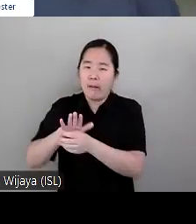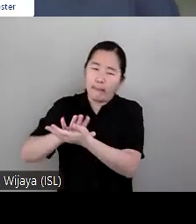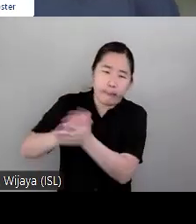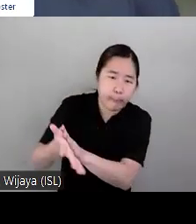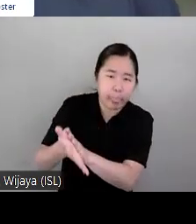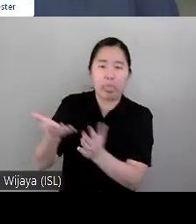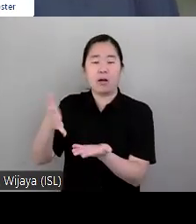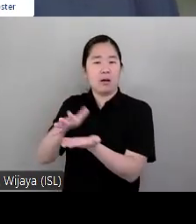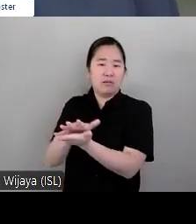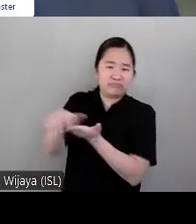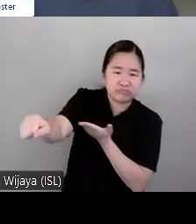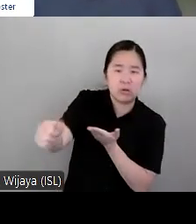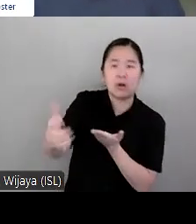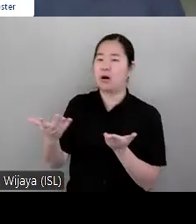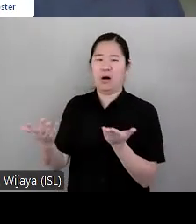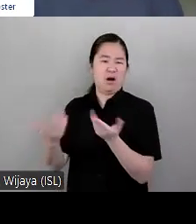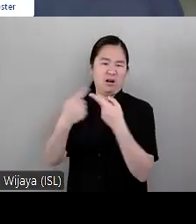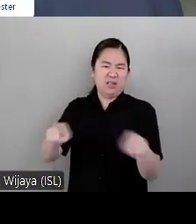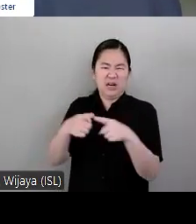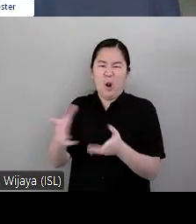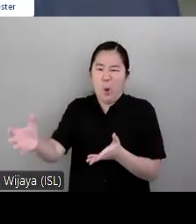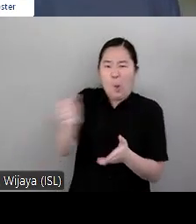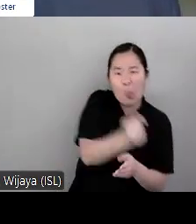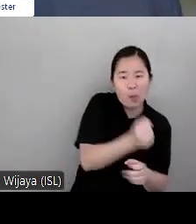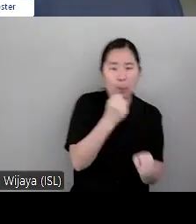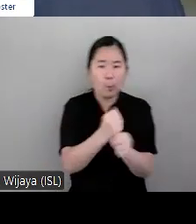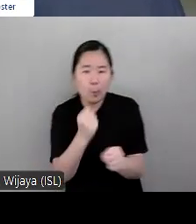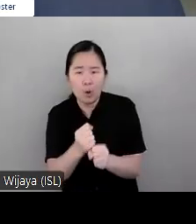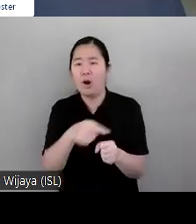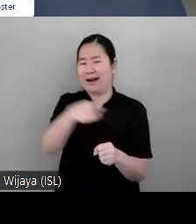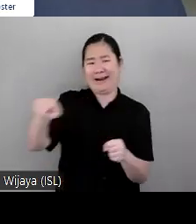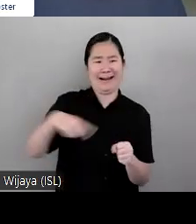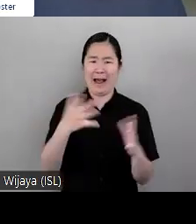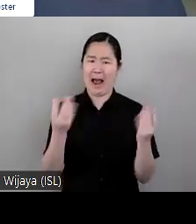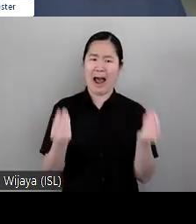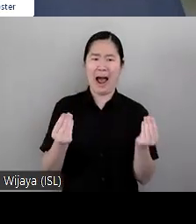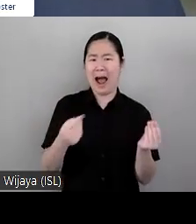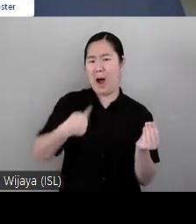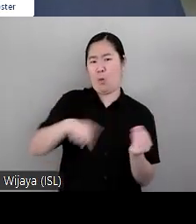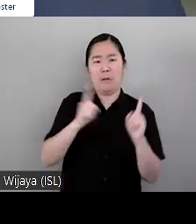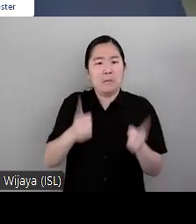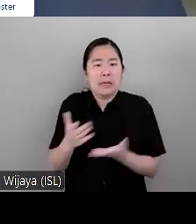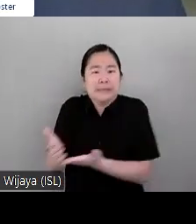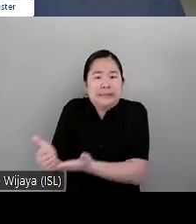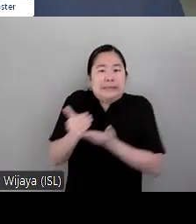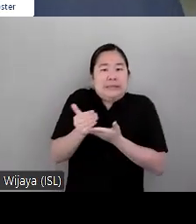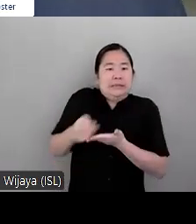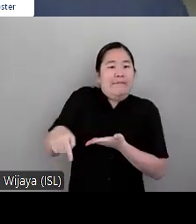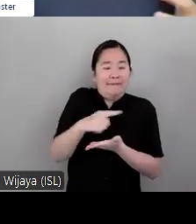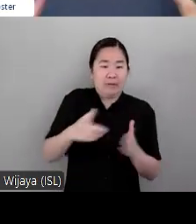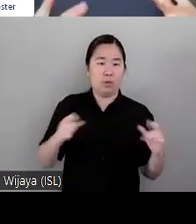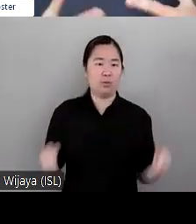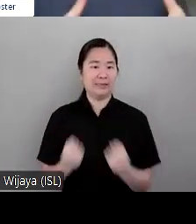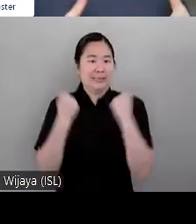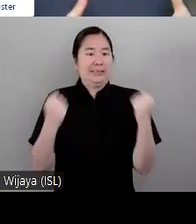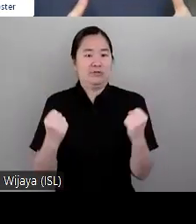at the moment. We're seeing safeguarding functions really erode and program functions, and we